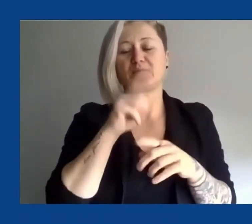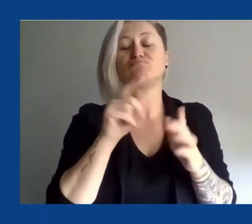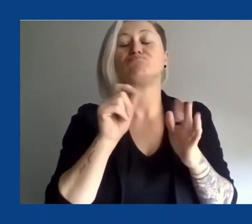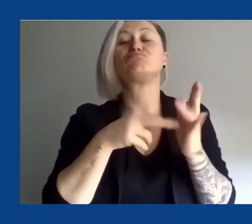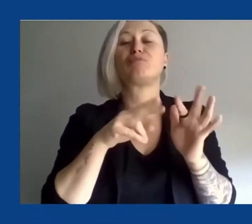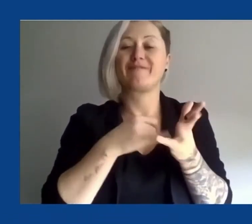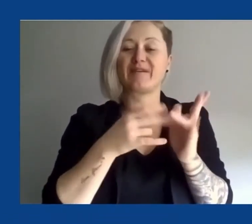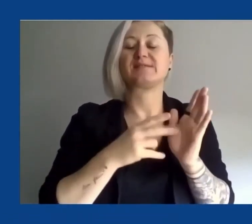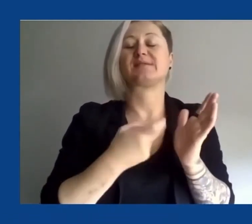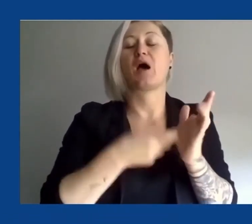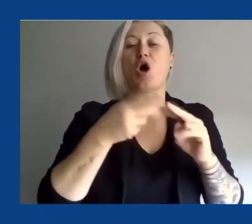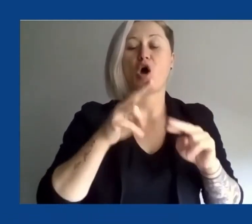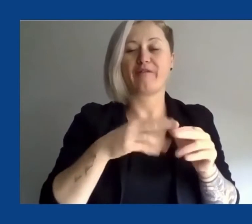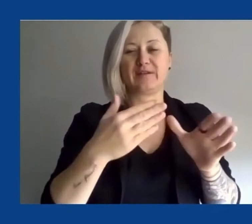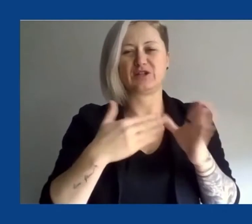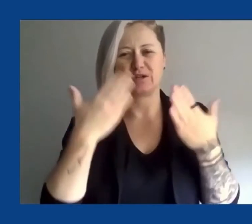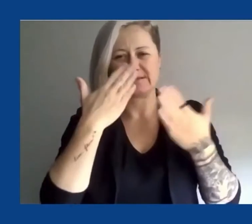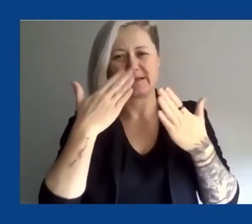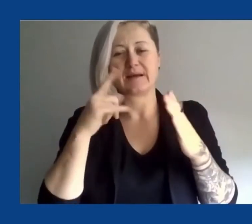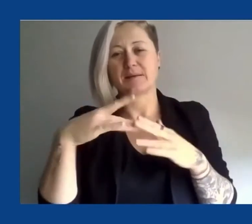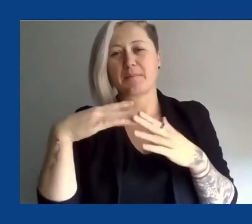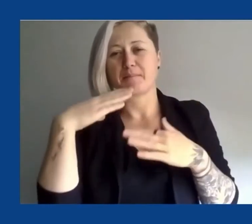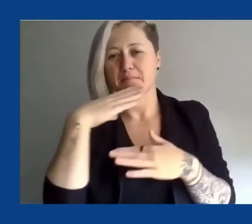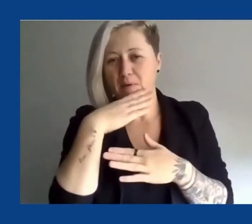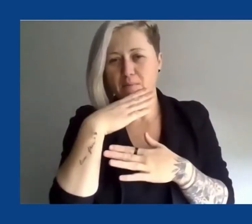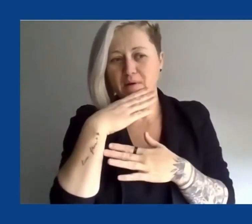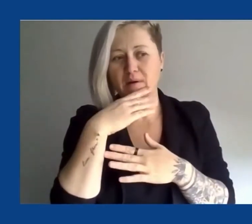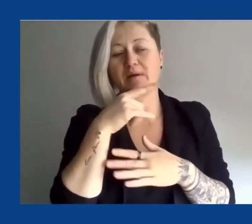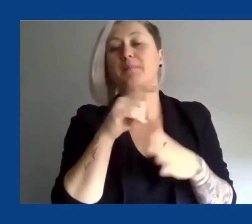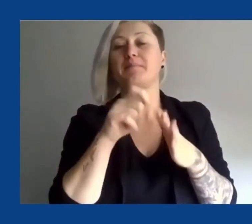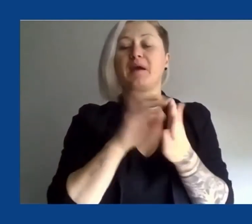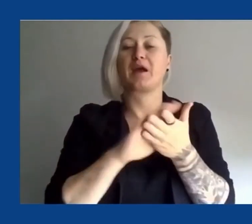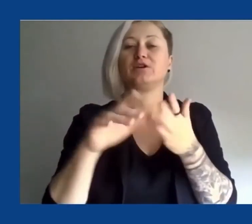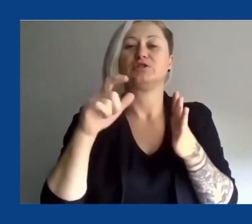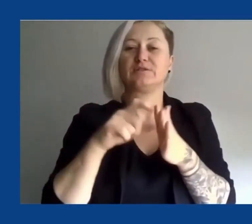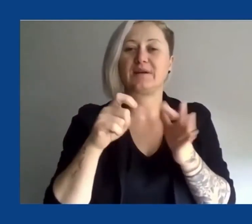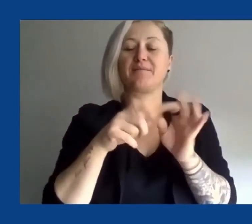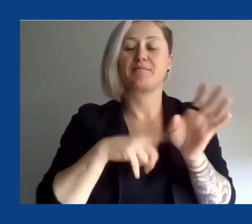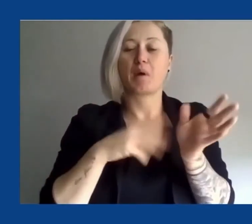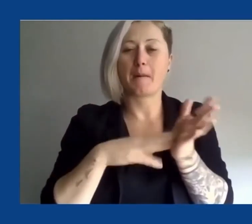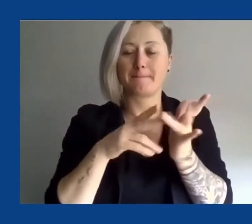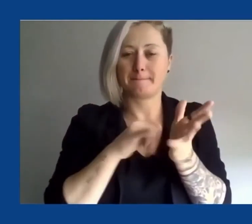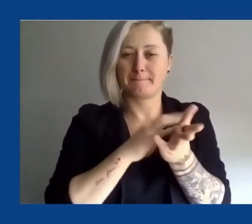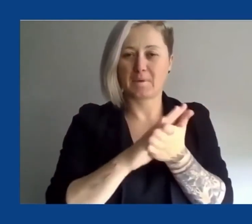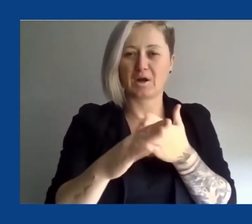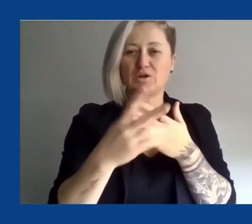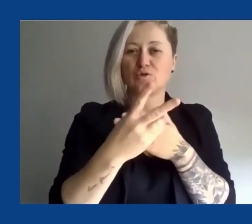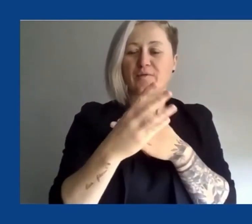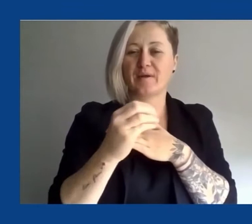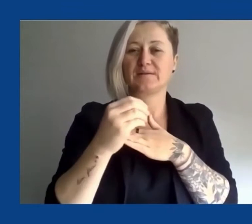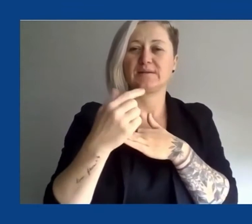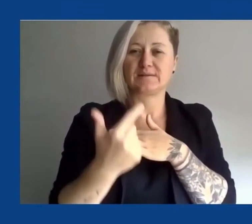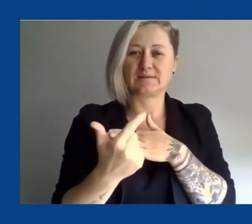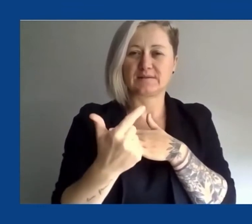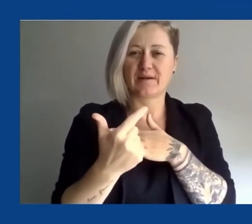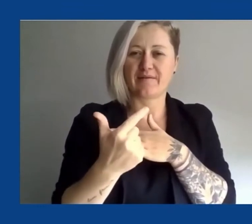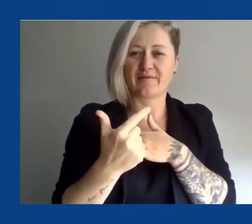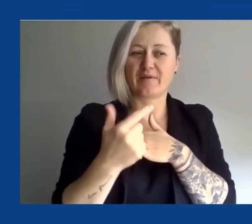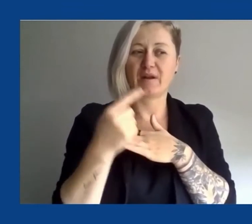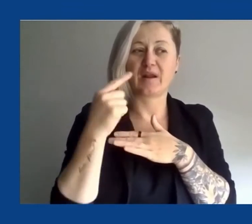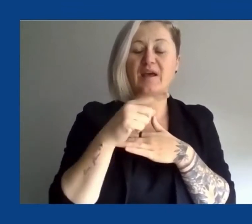of Melbourne. He was awarded his PhD by Monash in 2007. His thesis, Australian